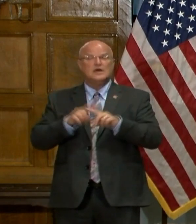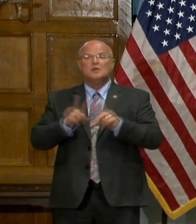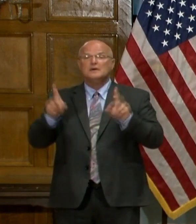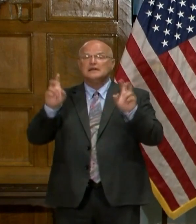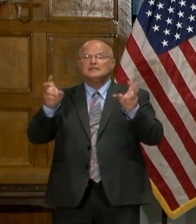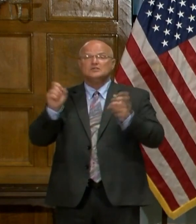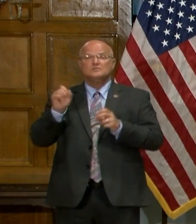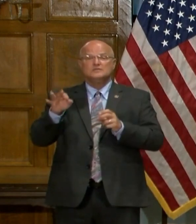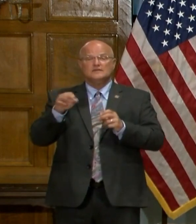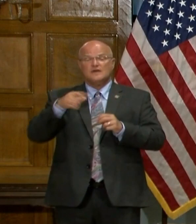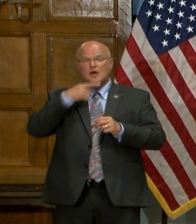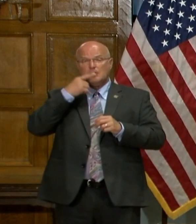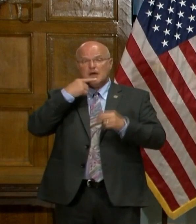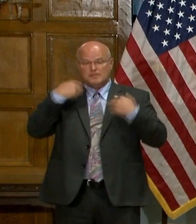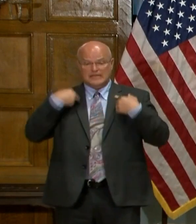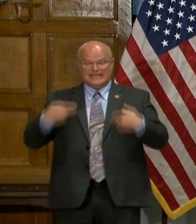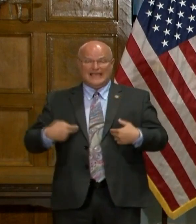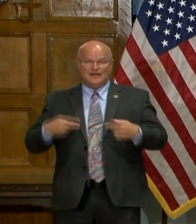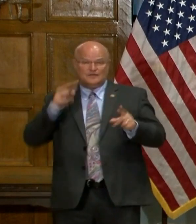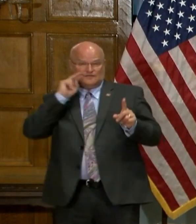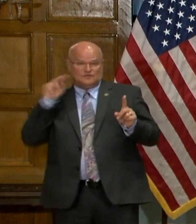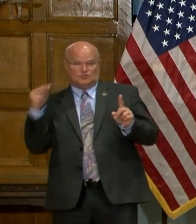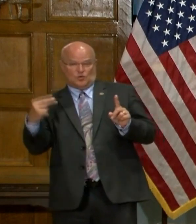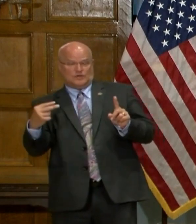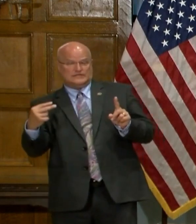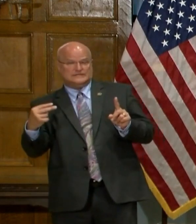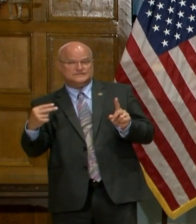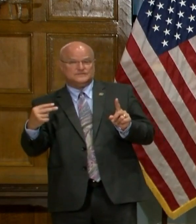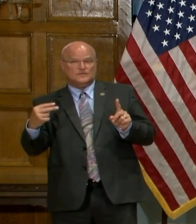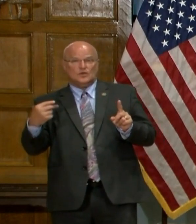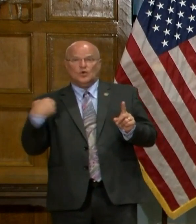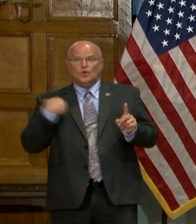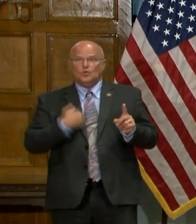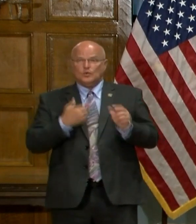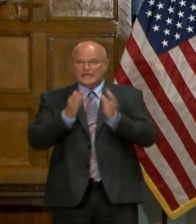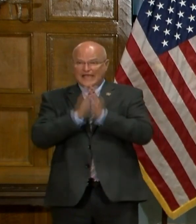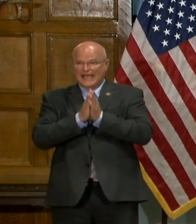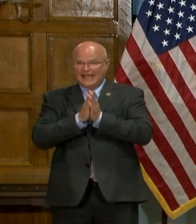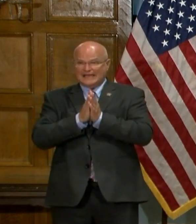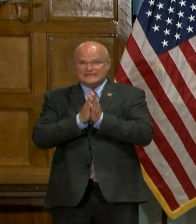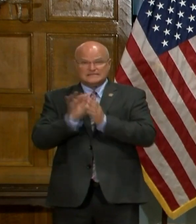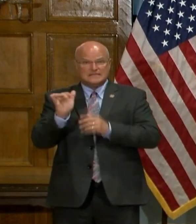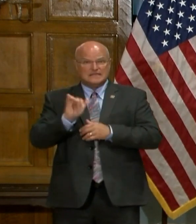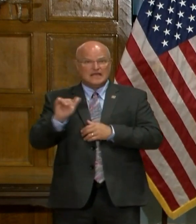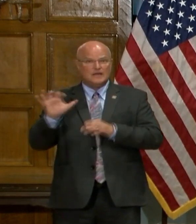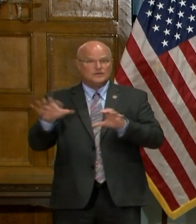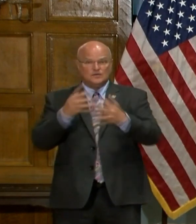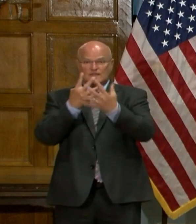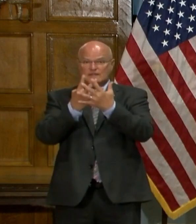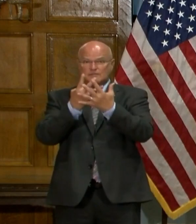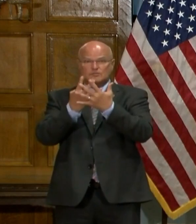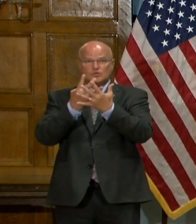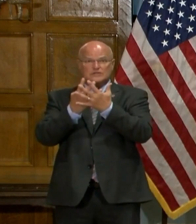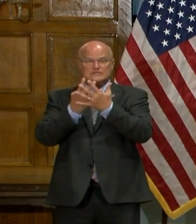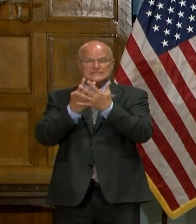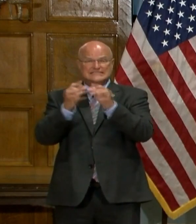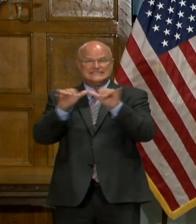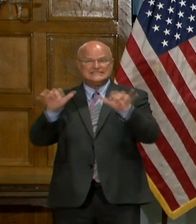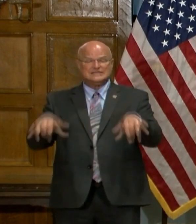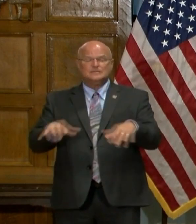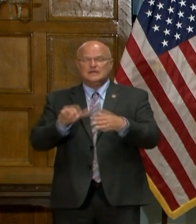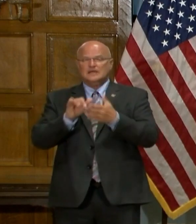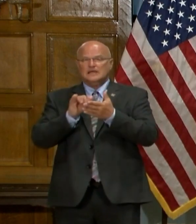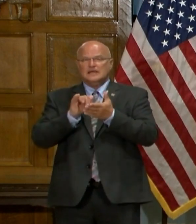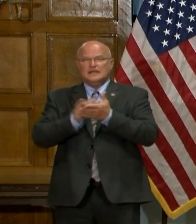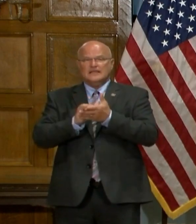But in terms of a public health standpoint, we ask them, just like we do in the prison system,